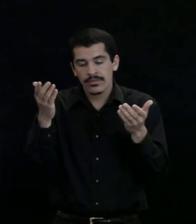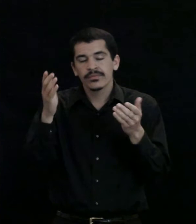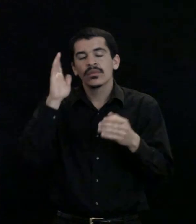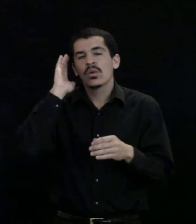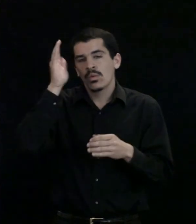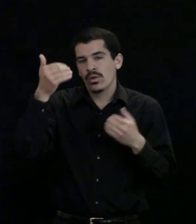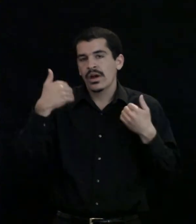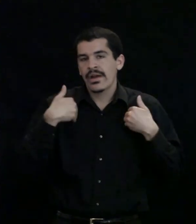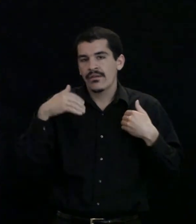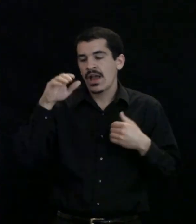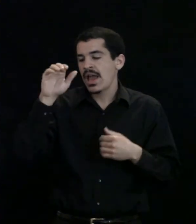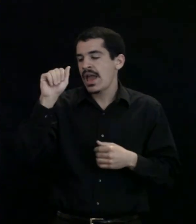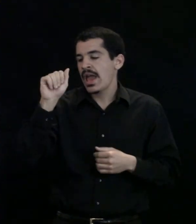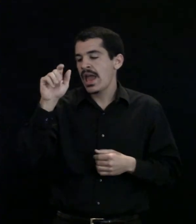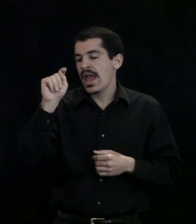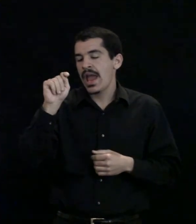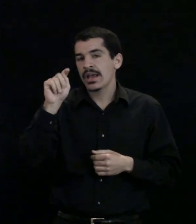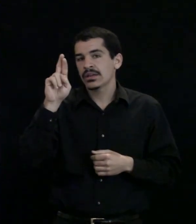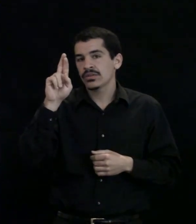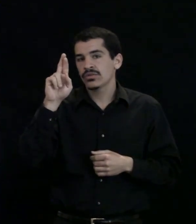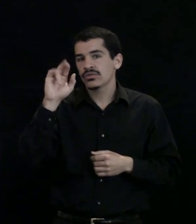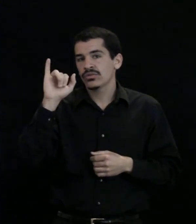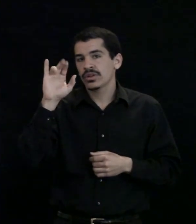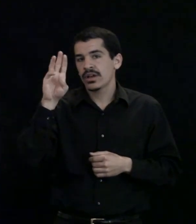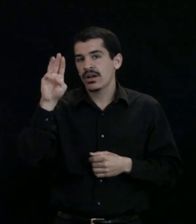where exhibits can be displayed,